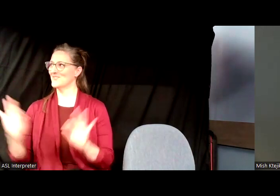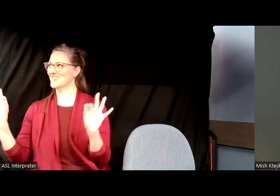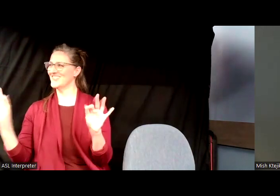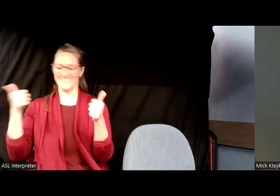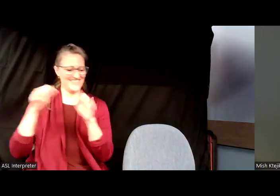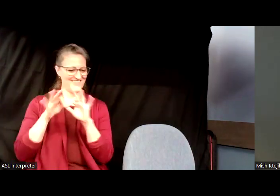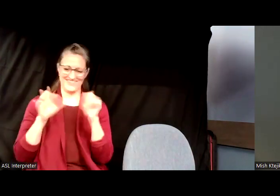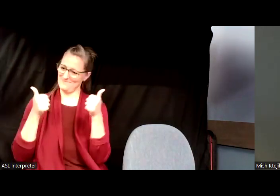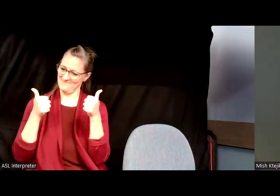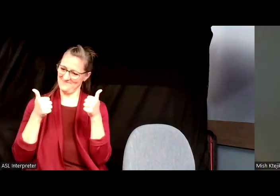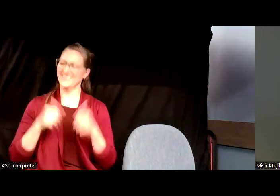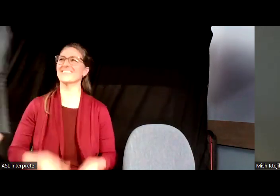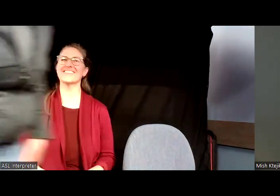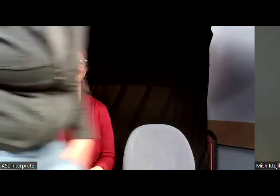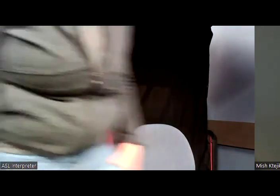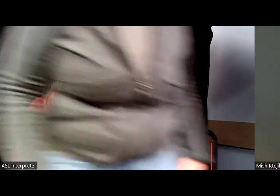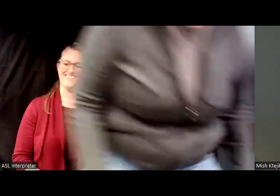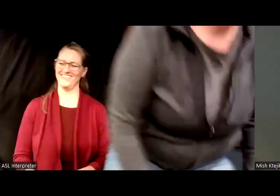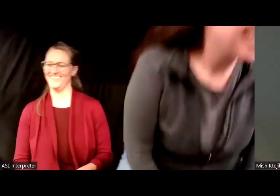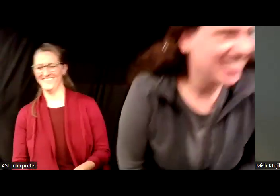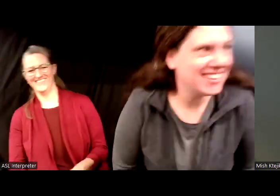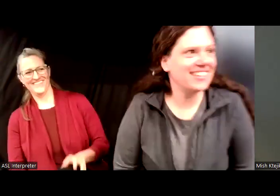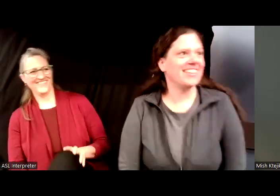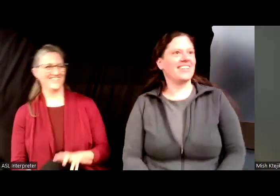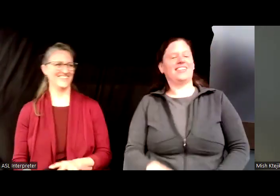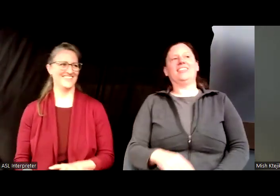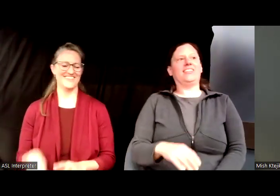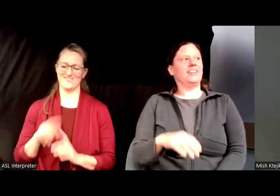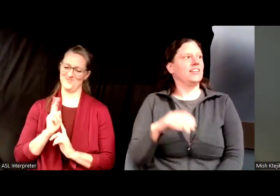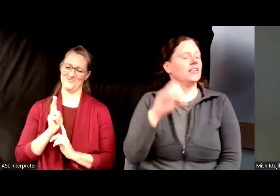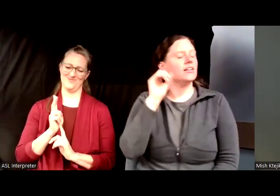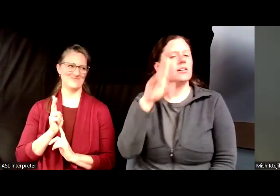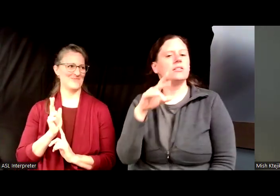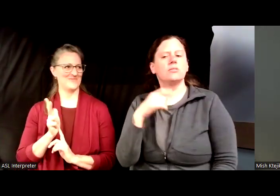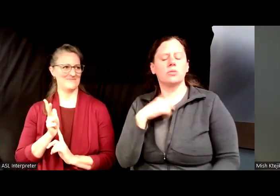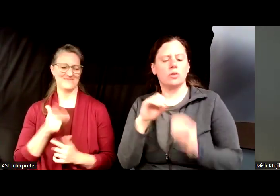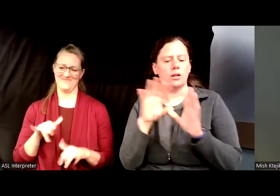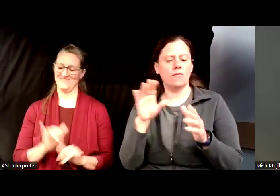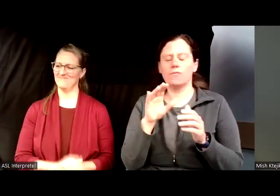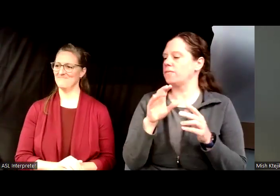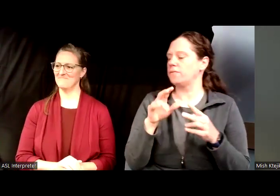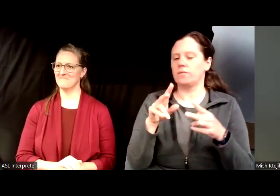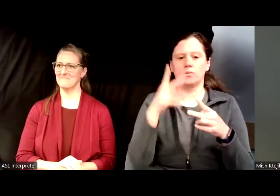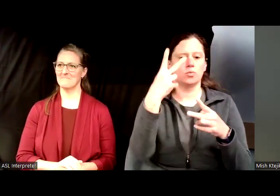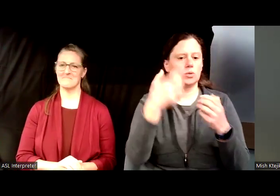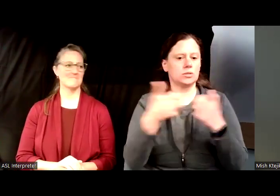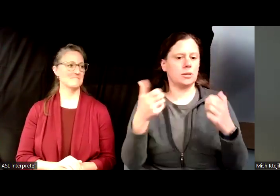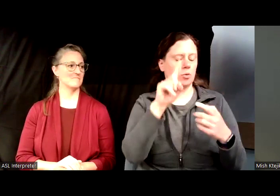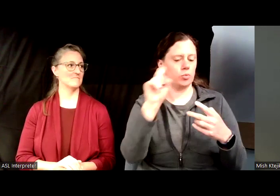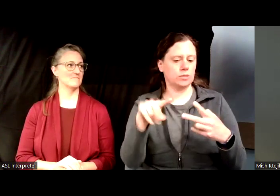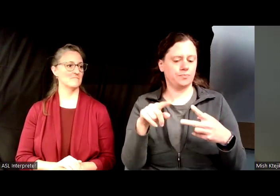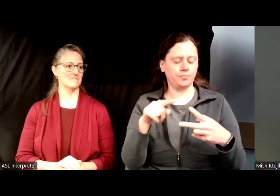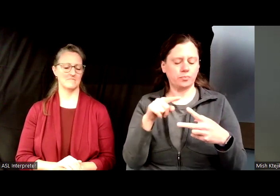Are the interpreters ready? We don't need to switch. We're all staying where we are. Okay. And this is Colleen. So just to